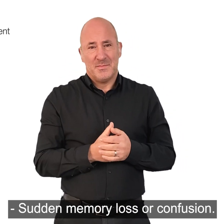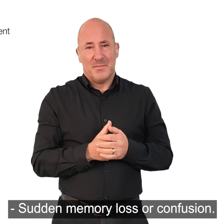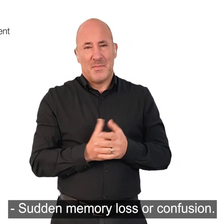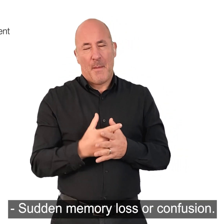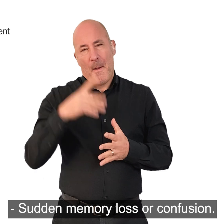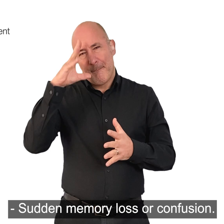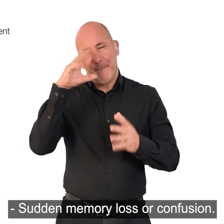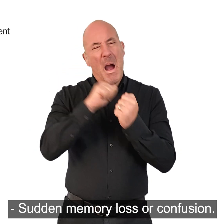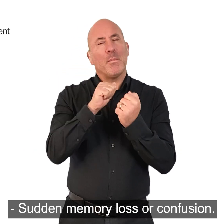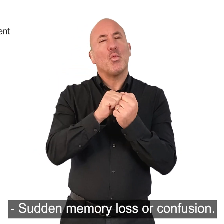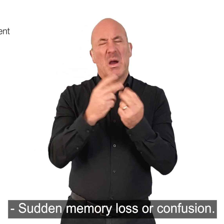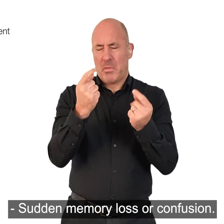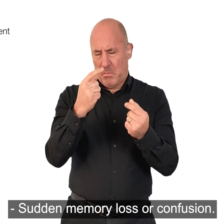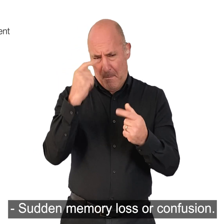Sudden memory loss or confusion.